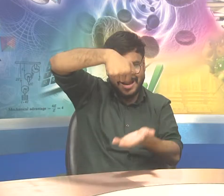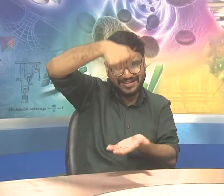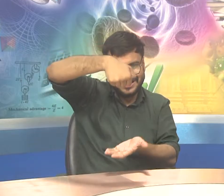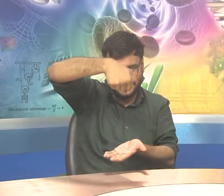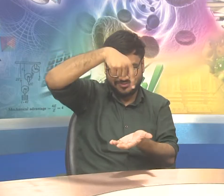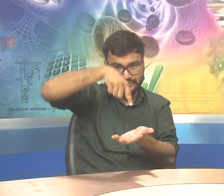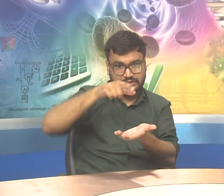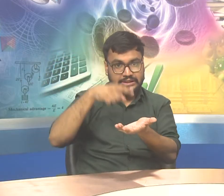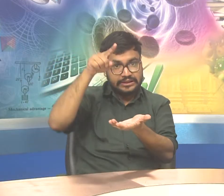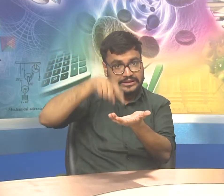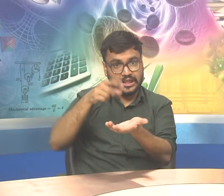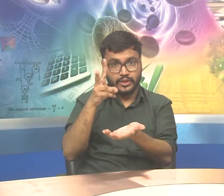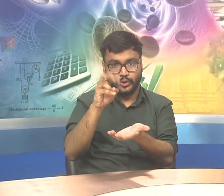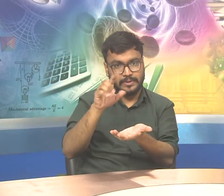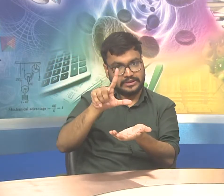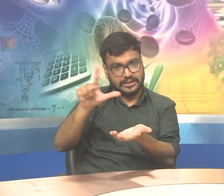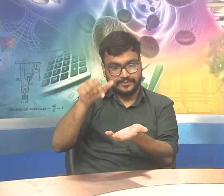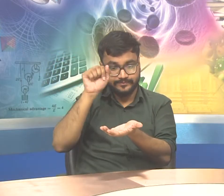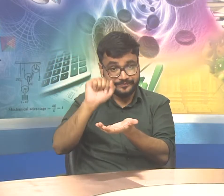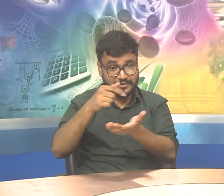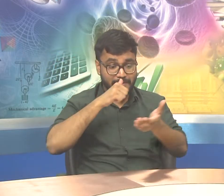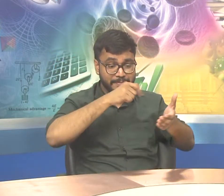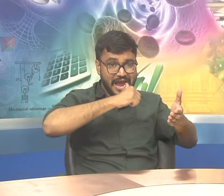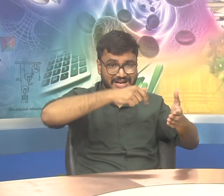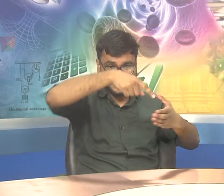Pulling a 20-liter bucket of water